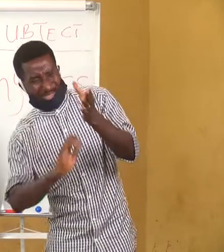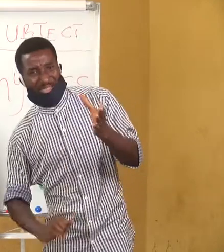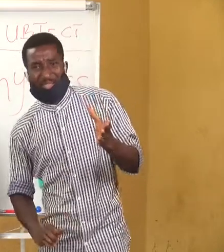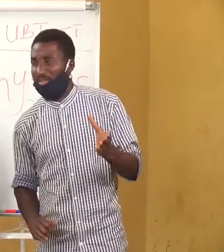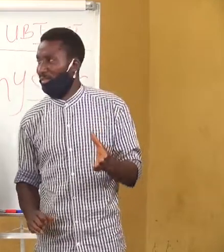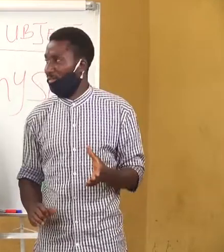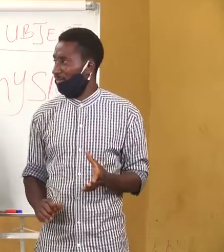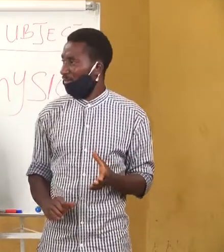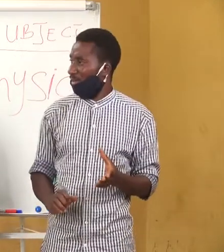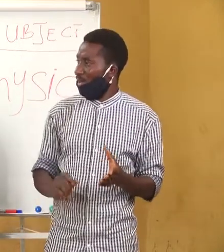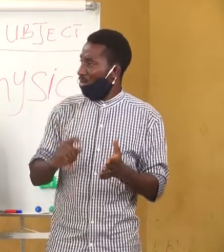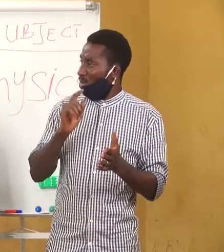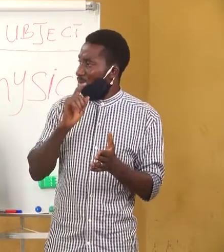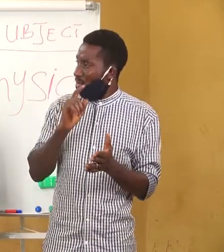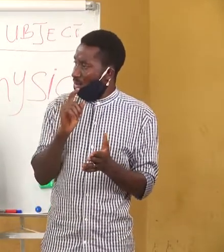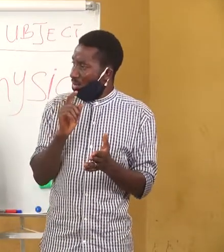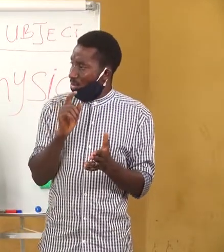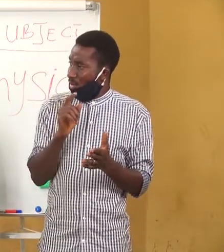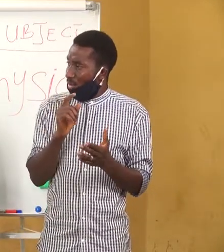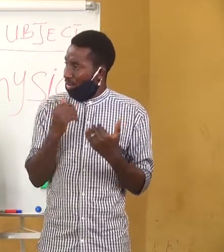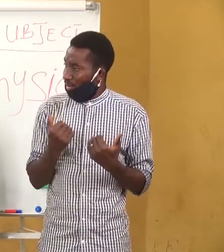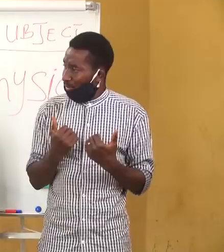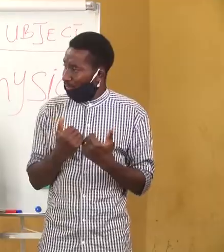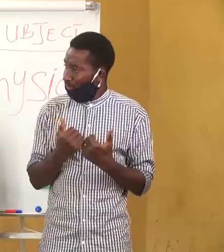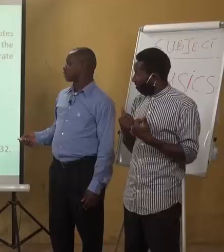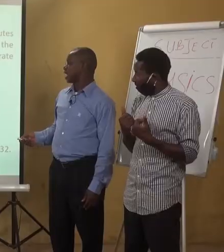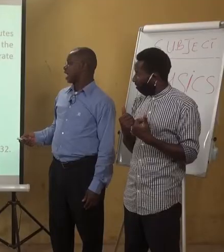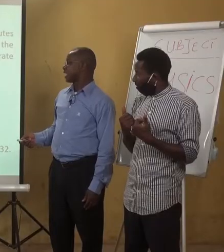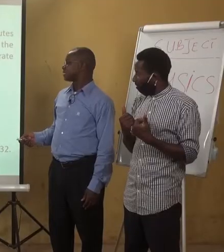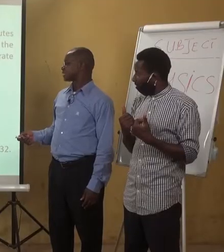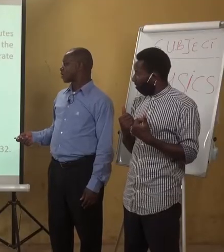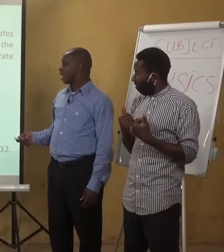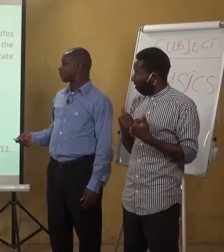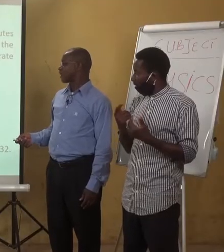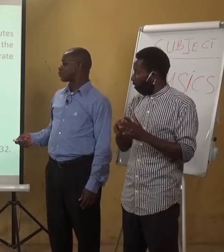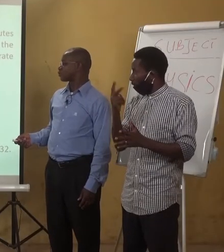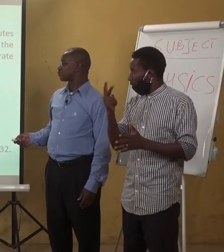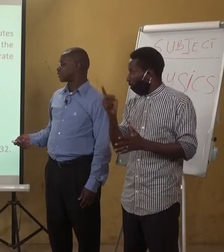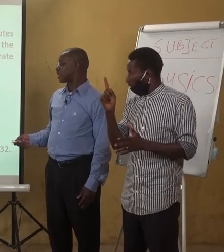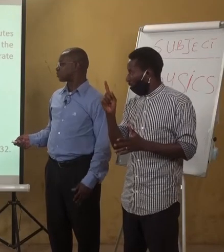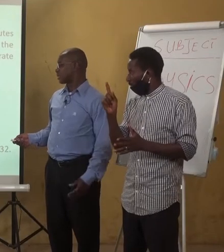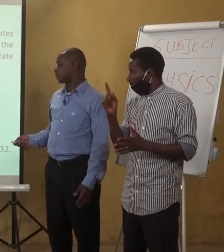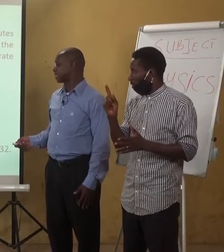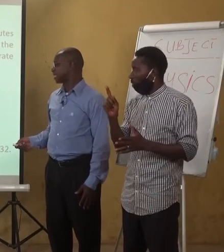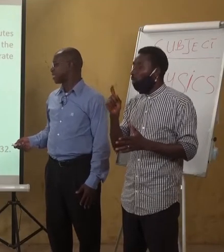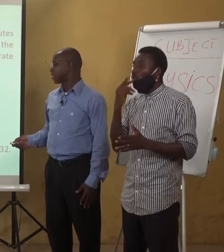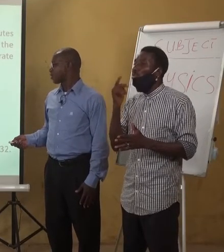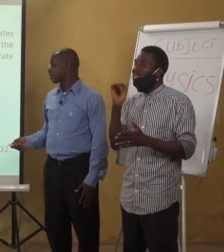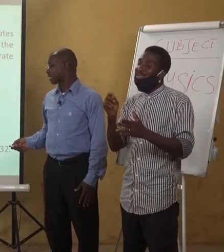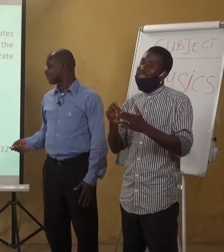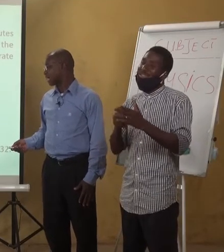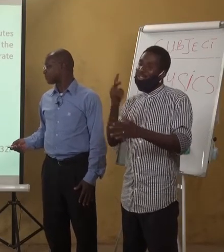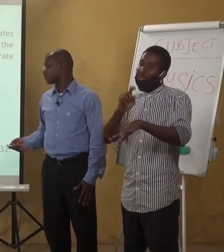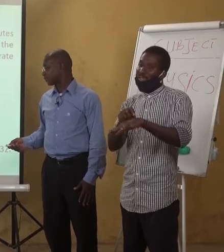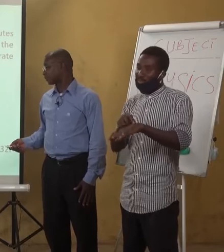number that half of the atom present to decay up to? And then the second half-life also refers to second decay,